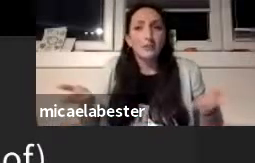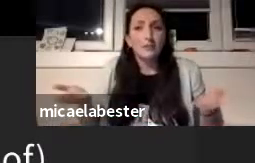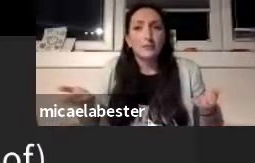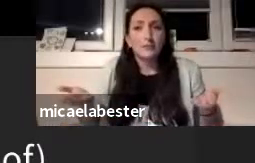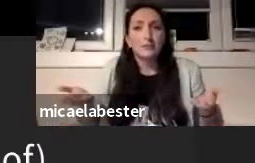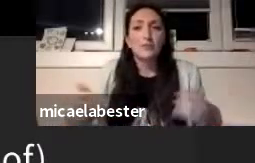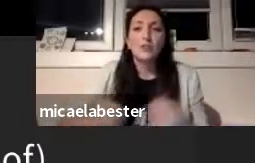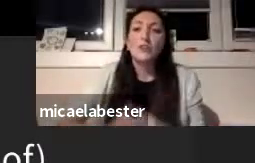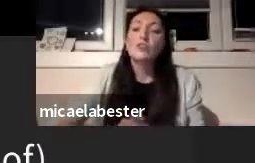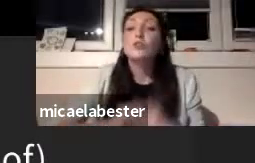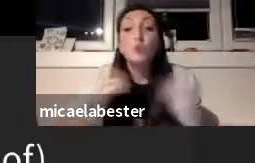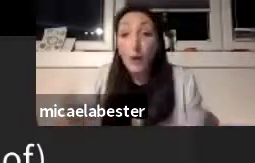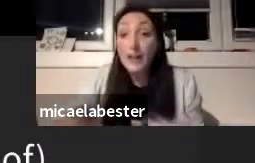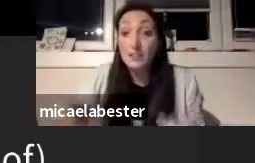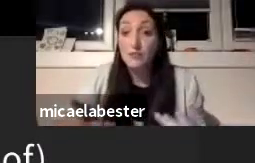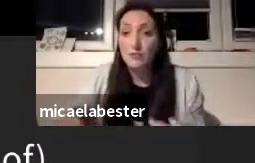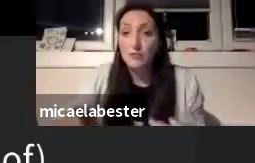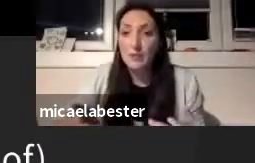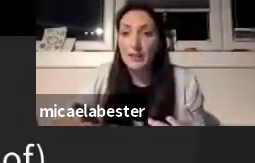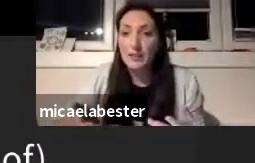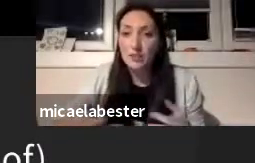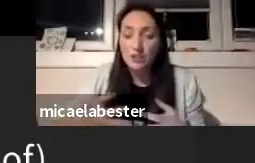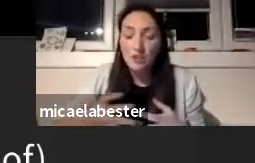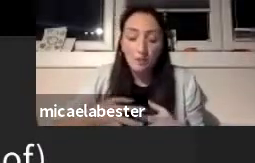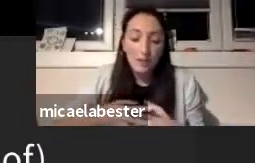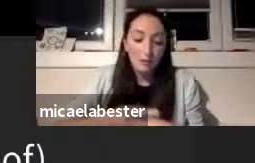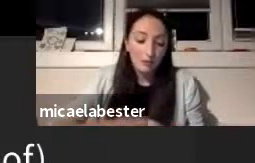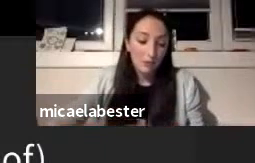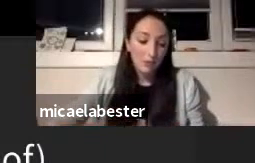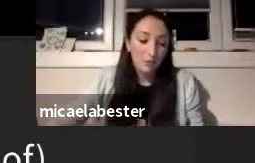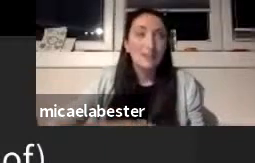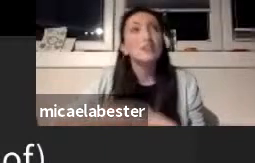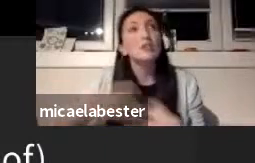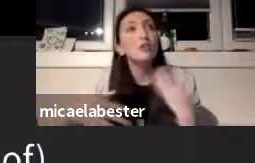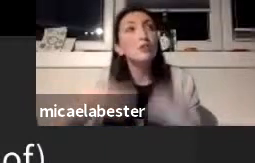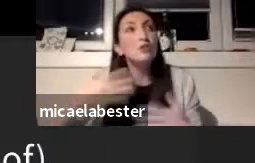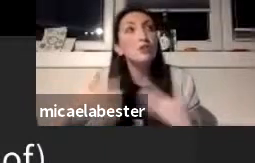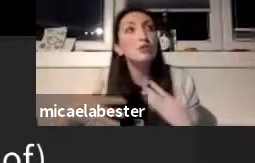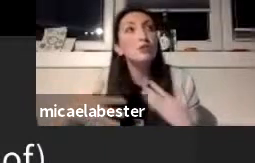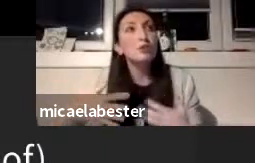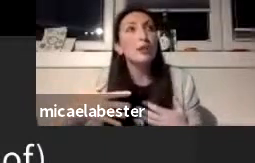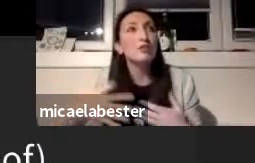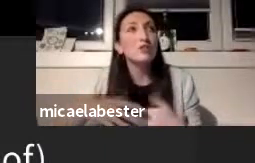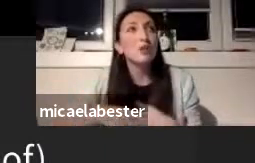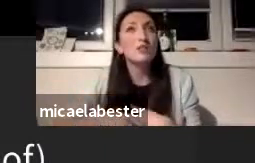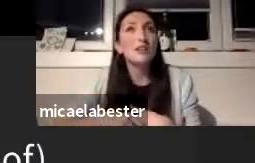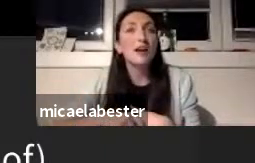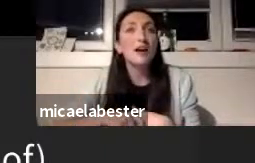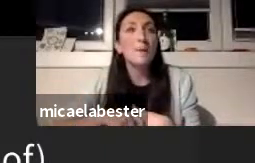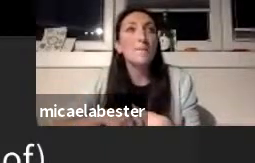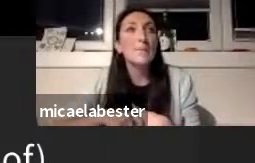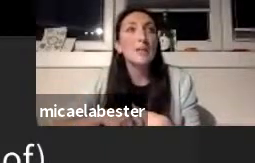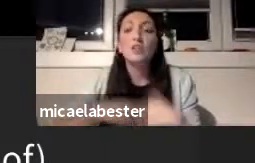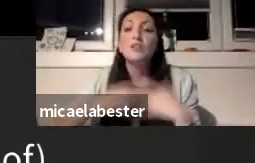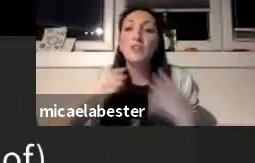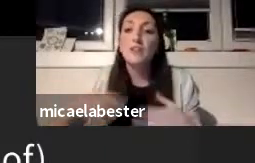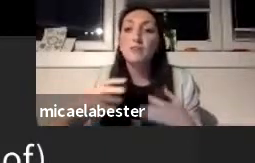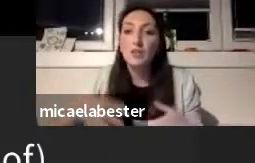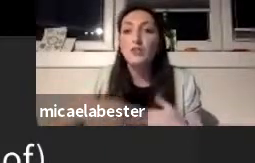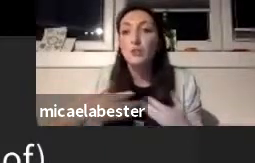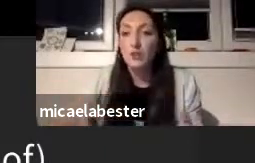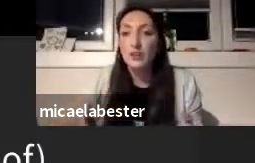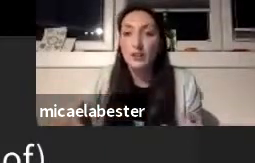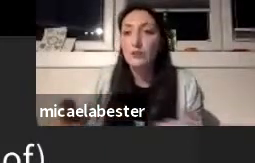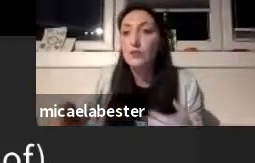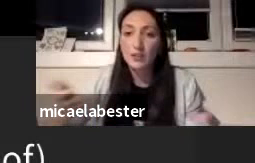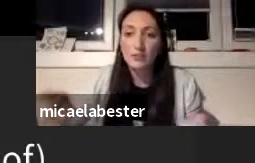where? So it's quite different from English in all of those ways. And you can also use question words to convey